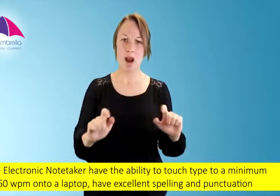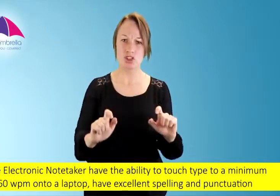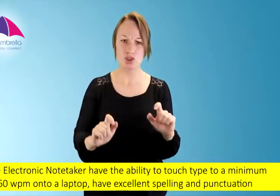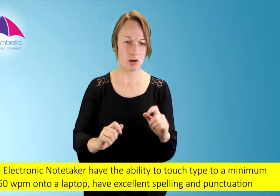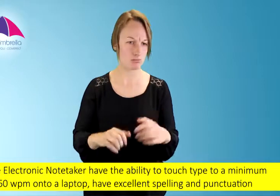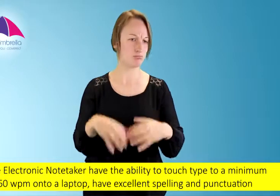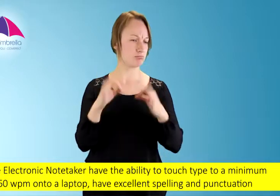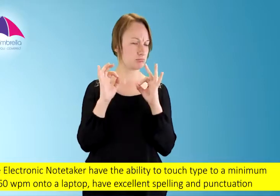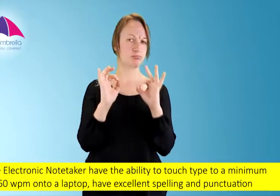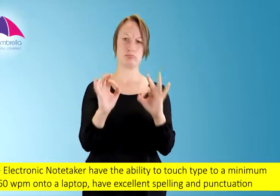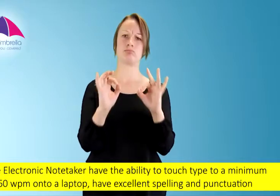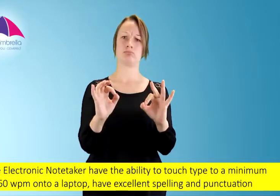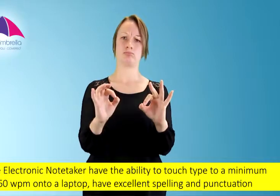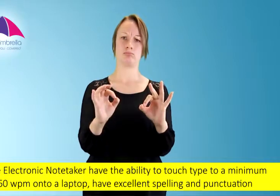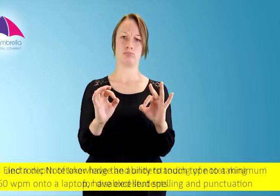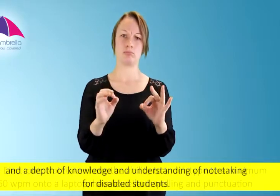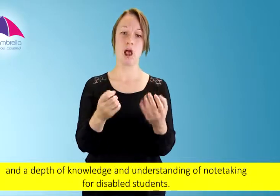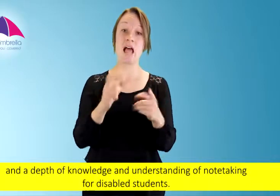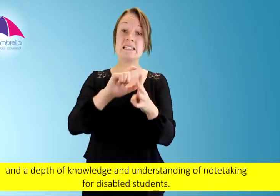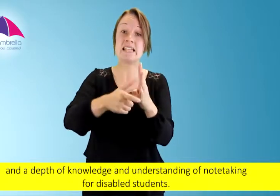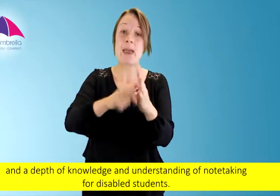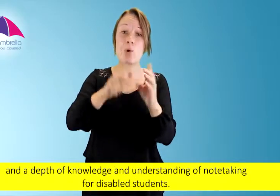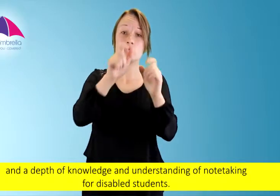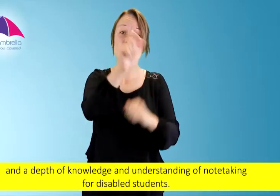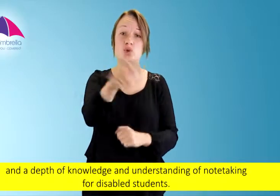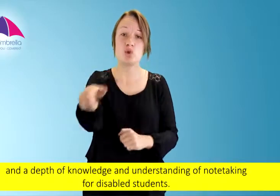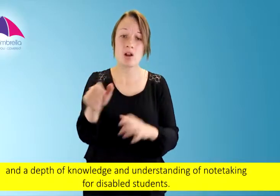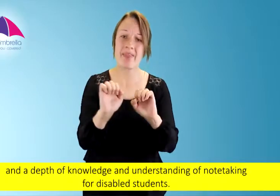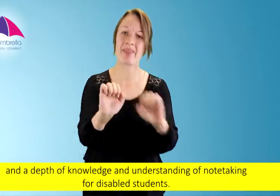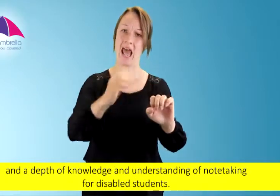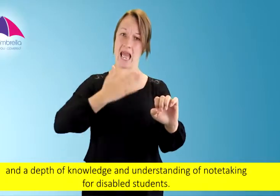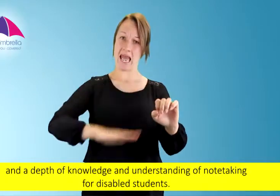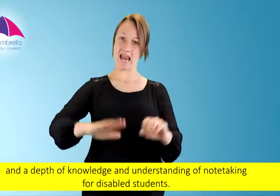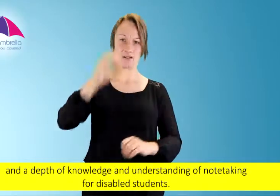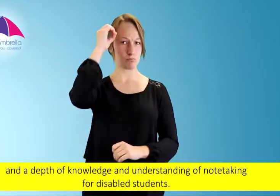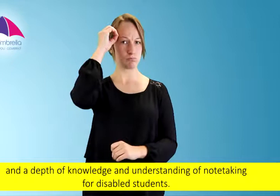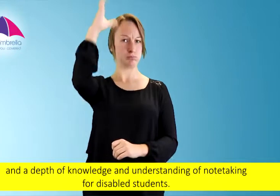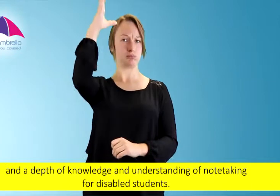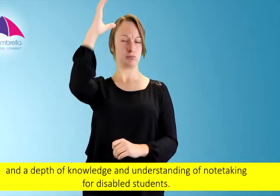excellent spelling and punctuation, and a depth of knowledge and understanding of note-taking for disabled students.